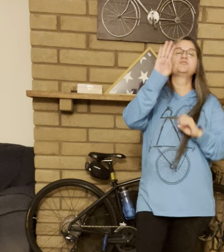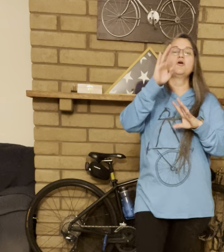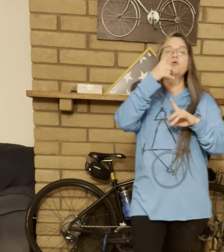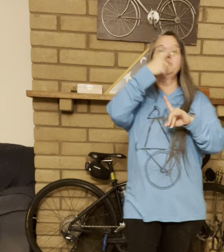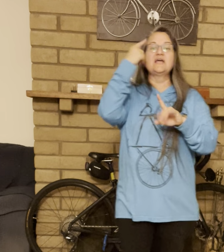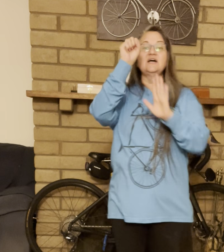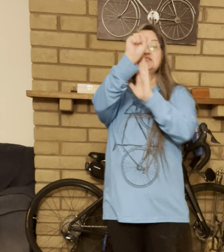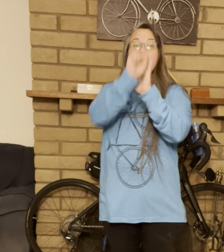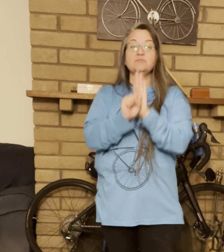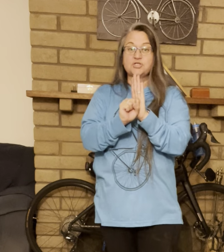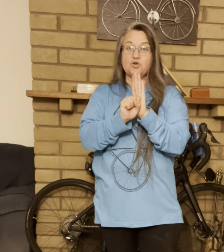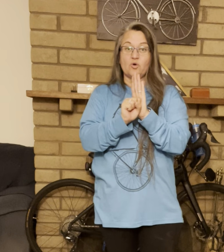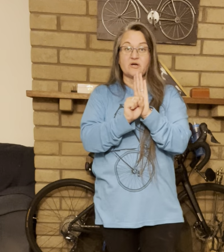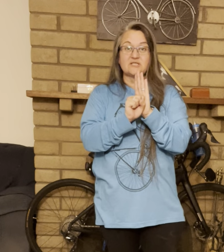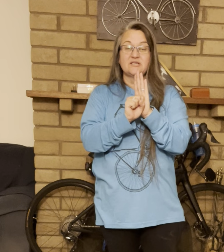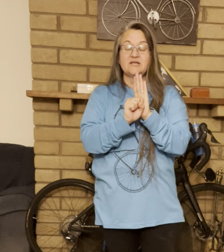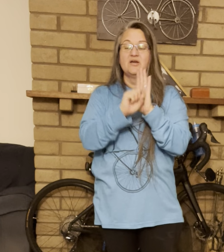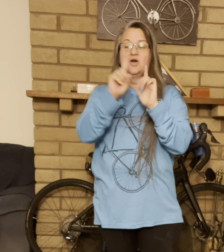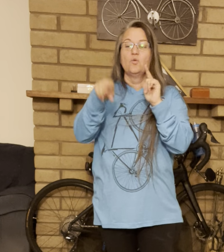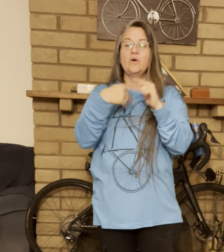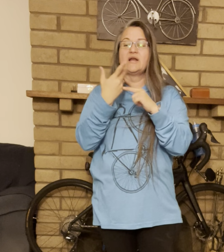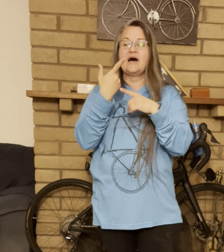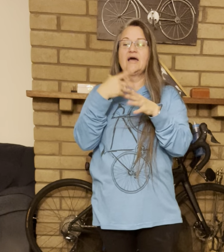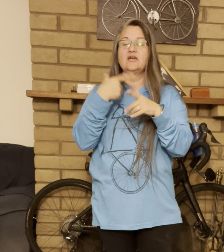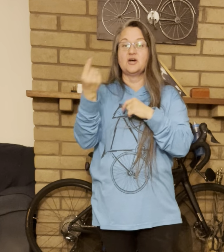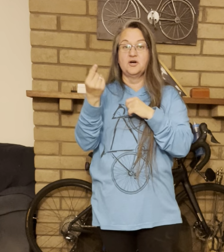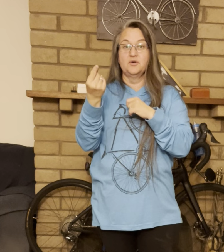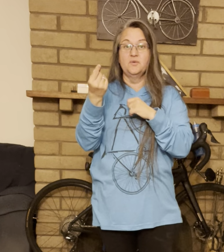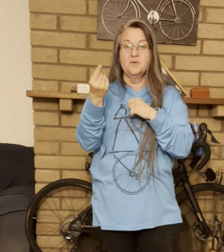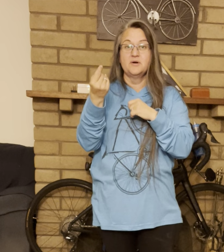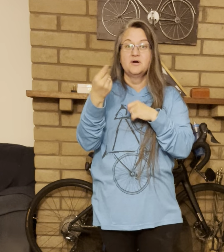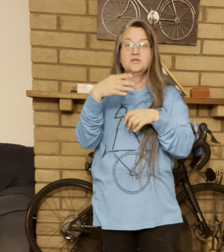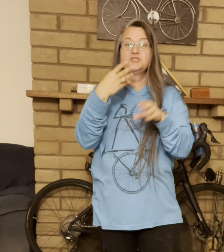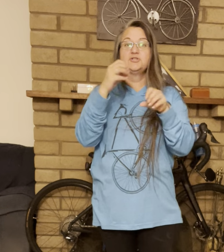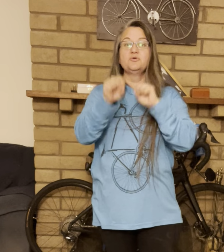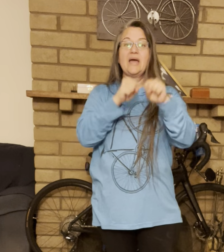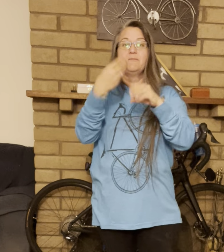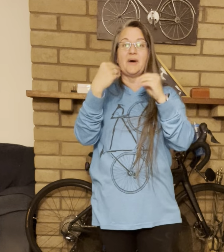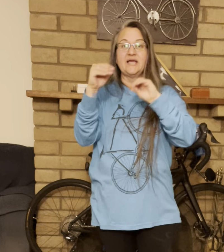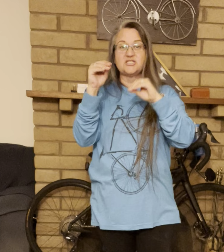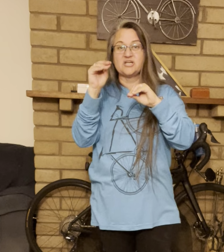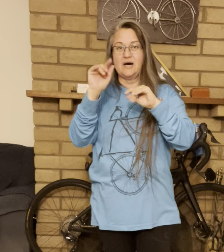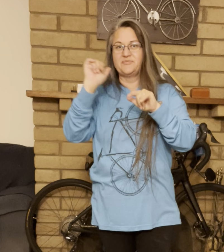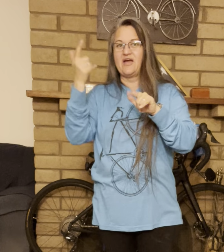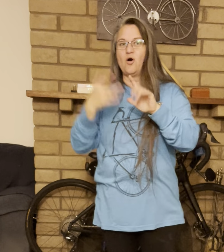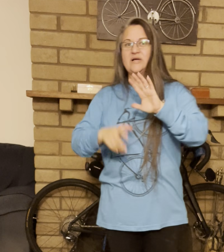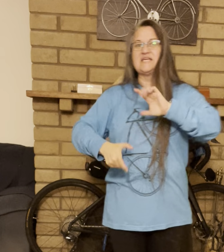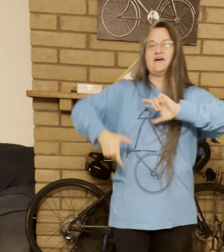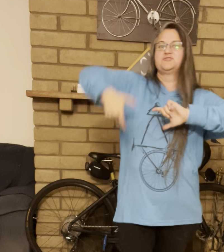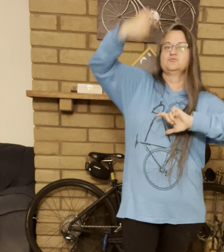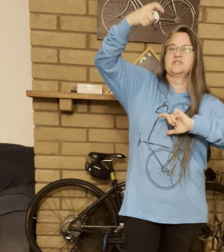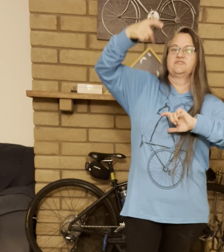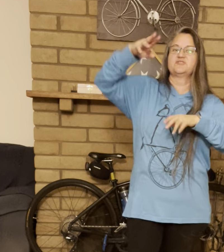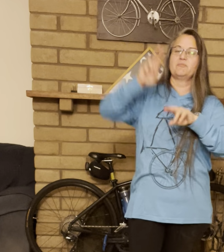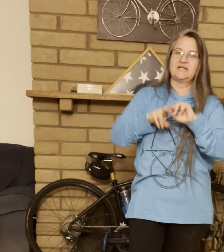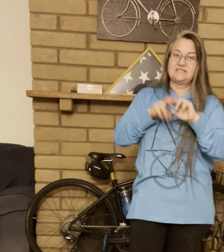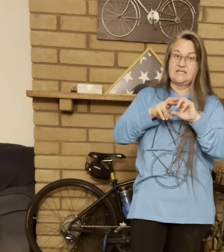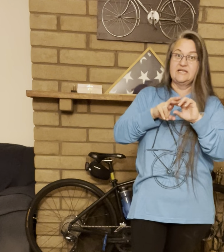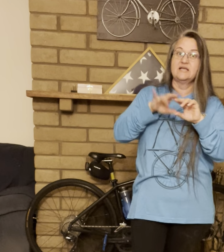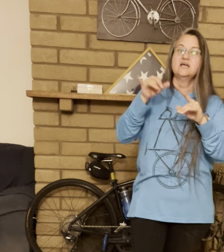So because I am short, when I go to a bike shop, they always have to lift my seat.